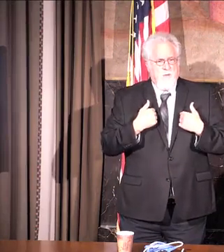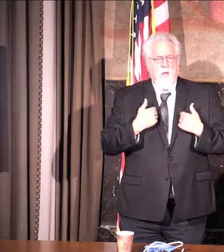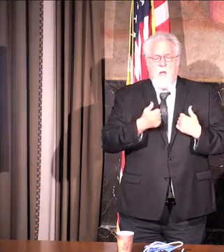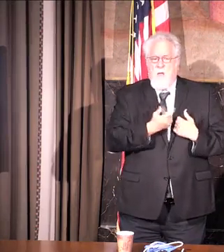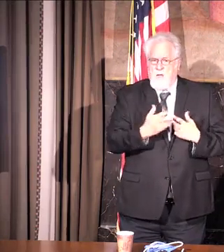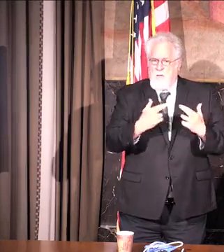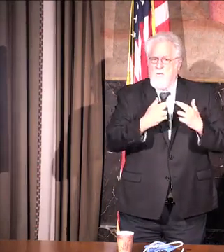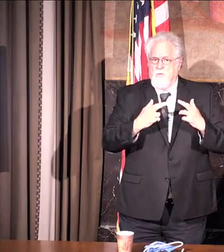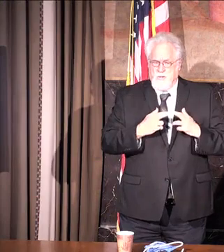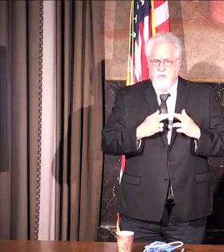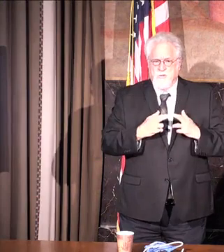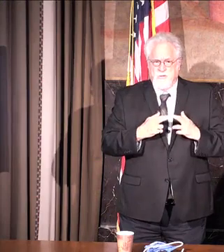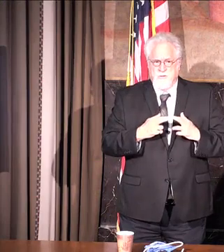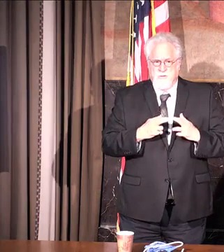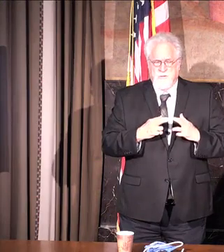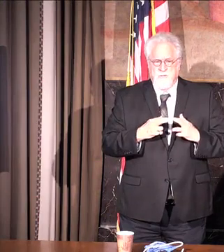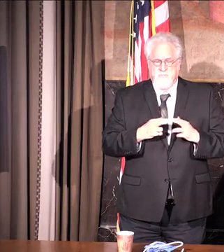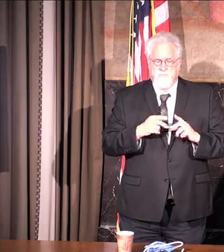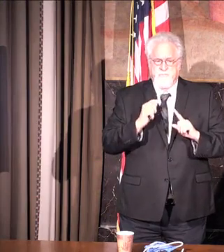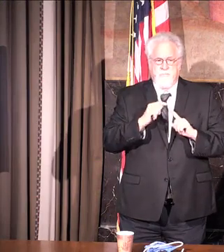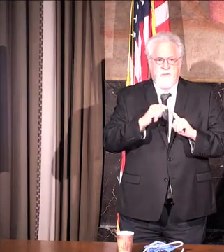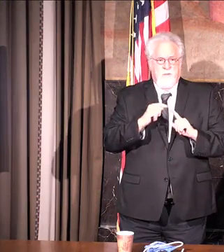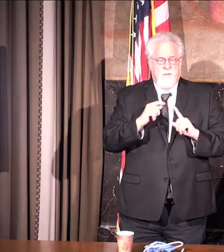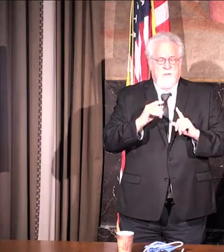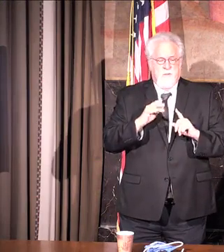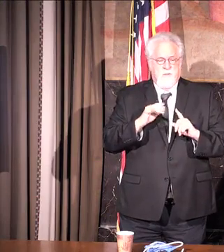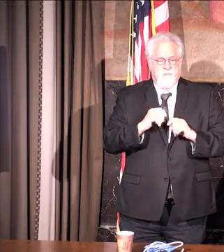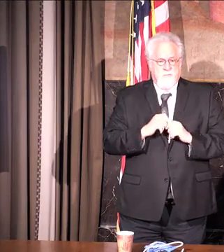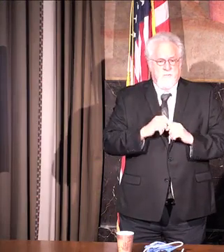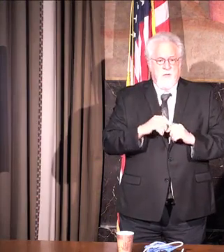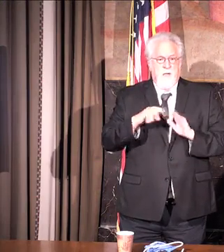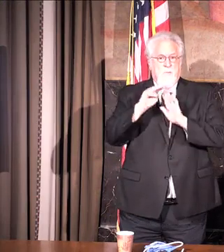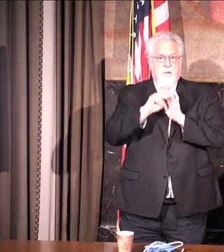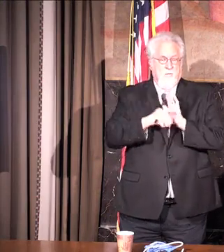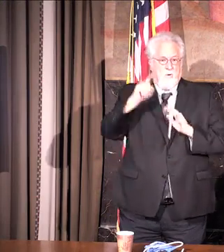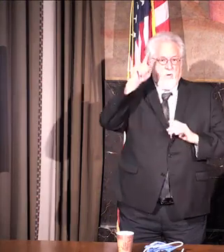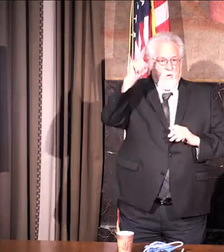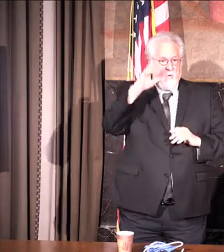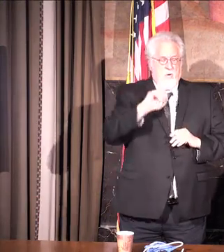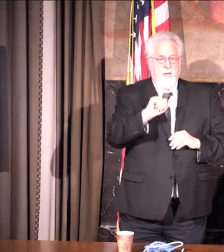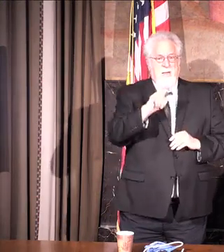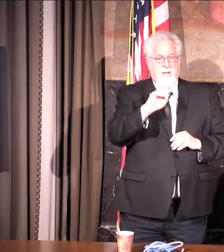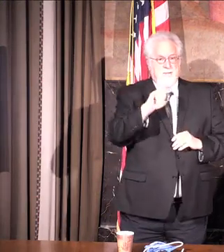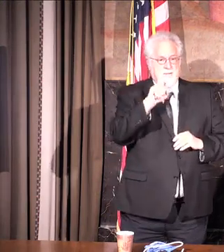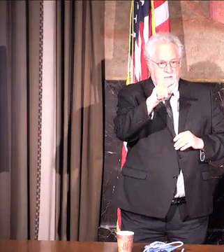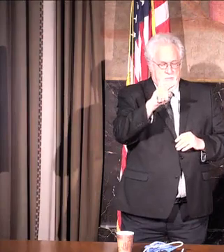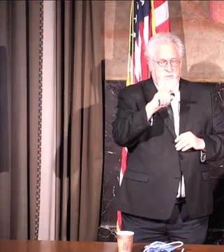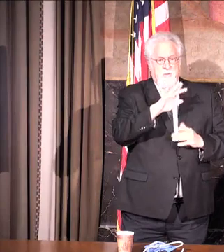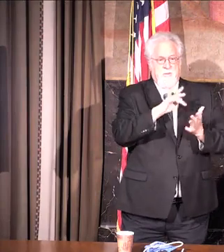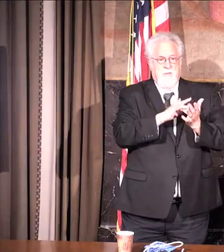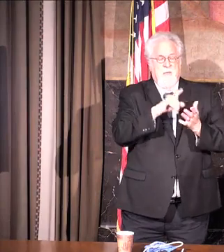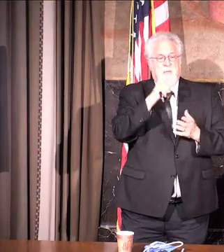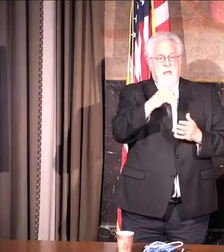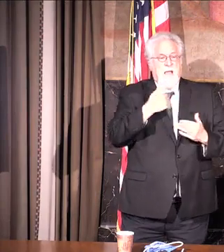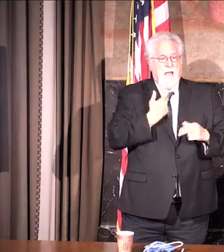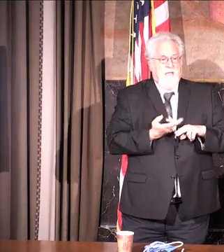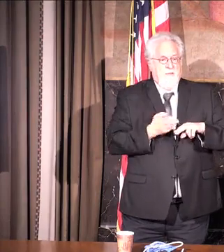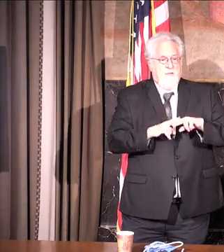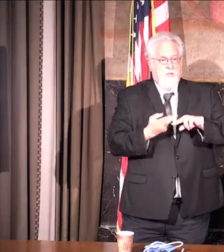in the state, principally in the Monroe area and in the Alexandria area, where you have